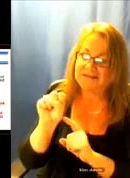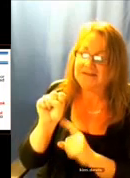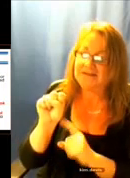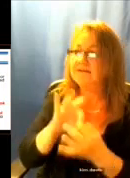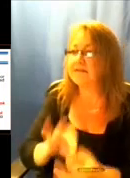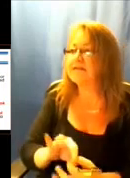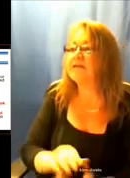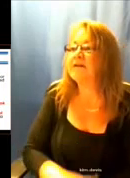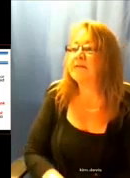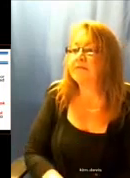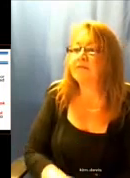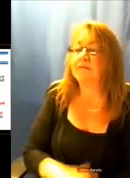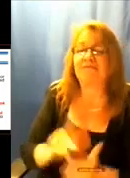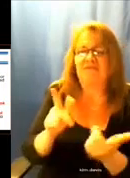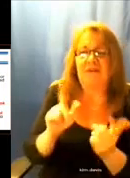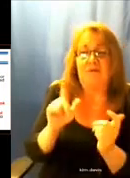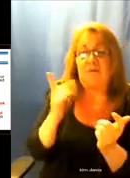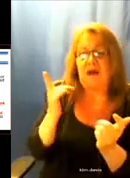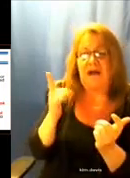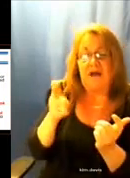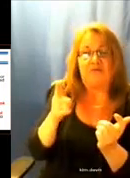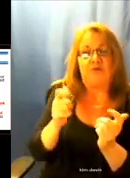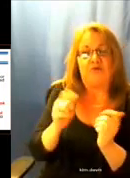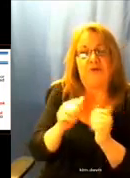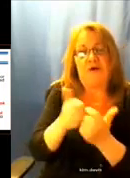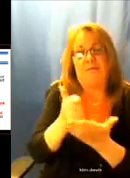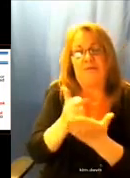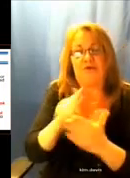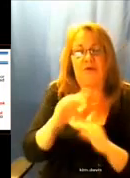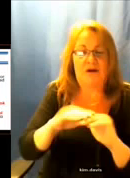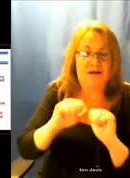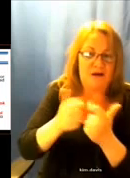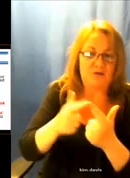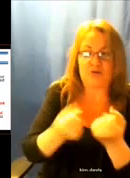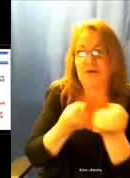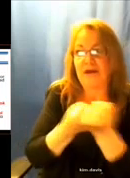are deaf, deafblind, and hard of hearing Nebraskans.